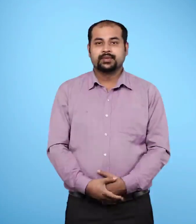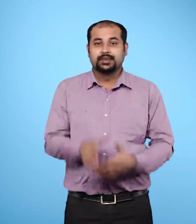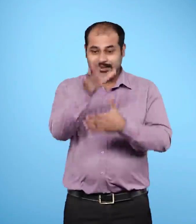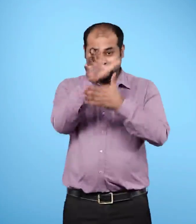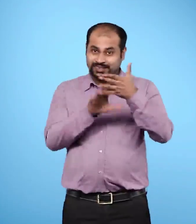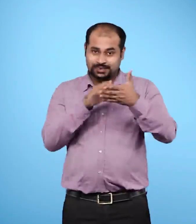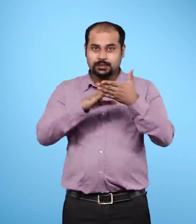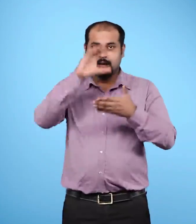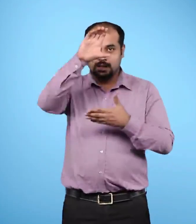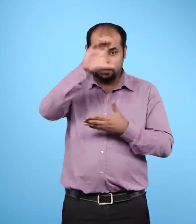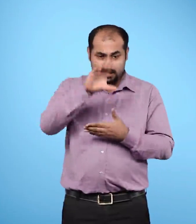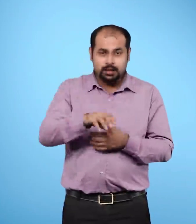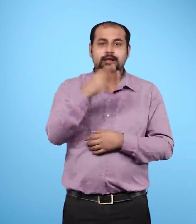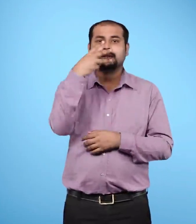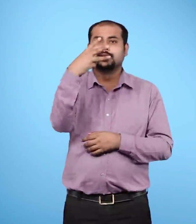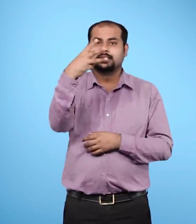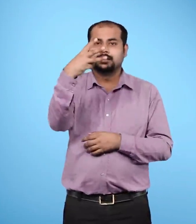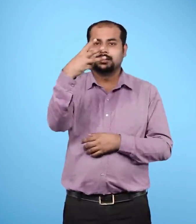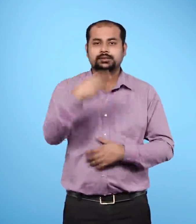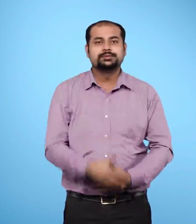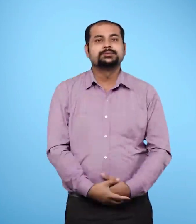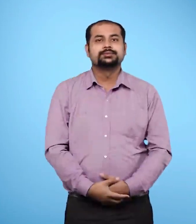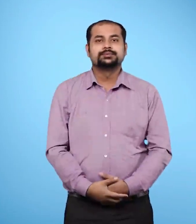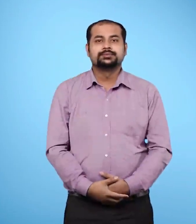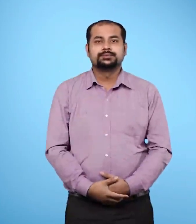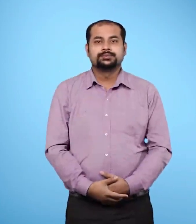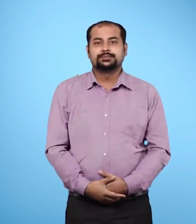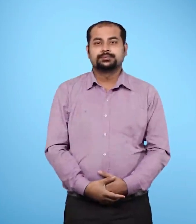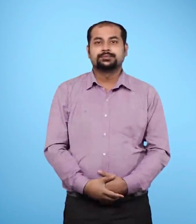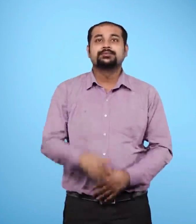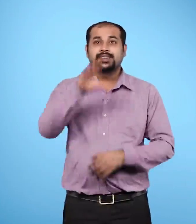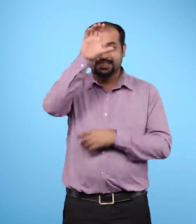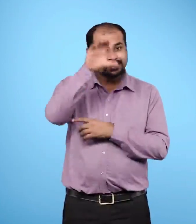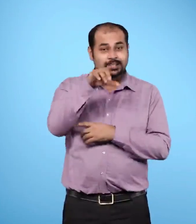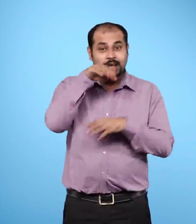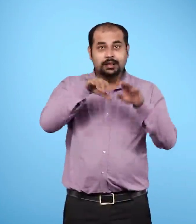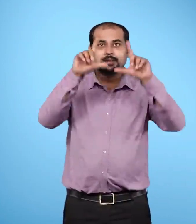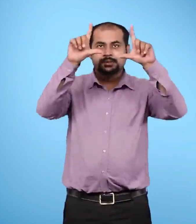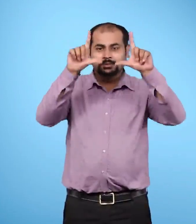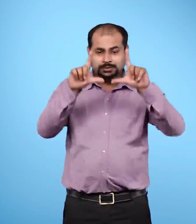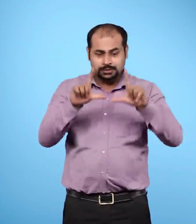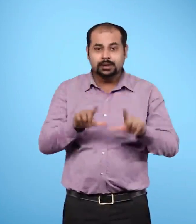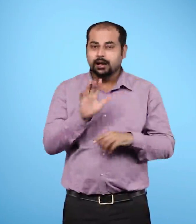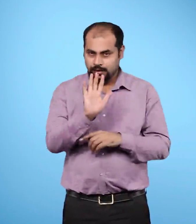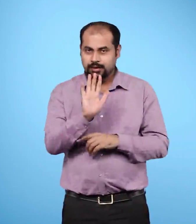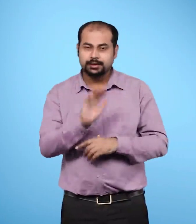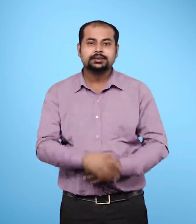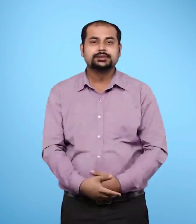This page is divided into 3 parts. Each part has a picture and questions.